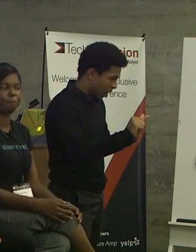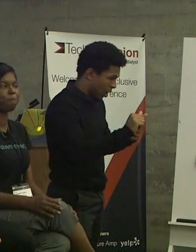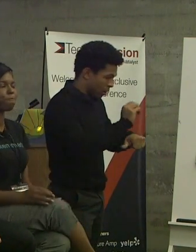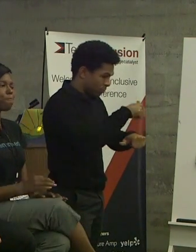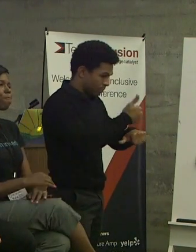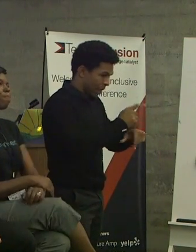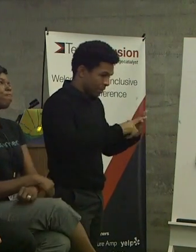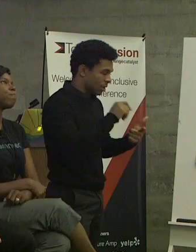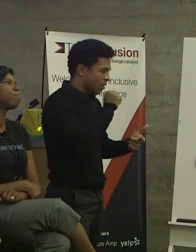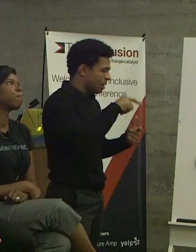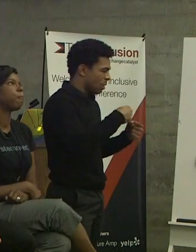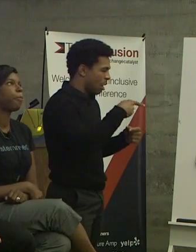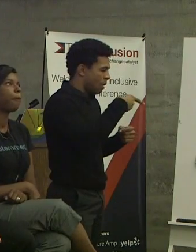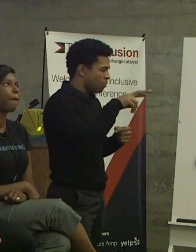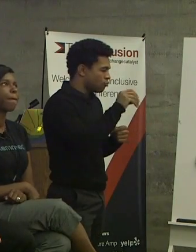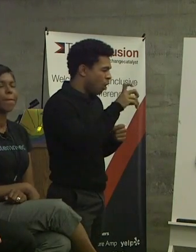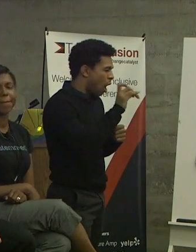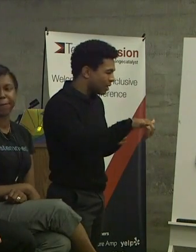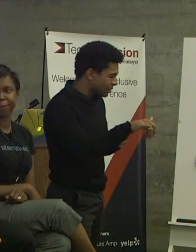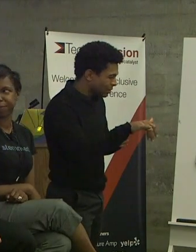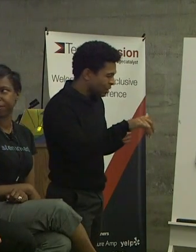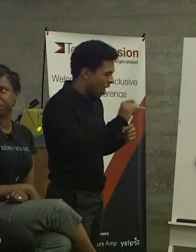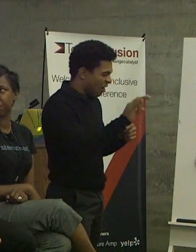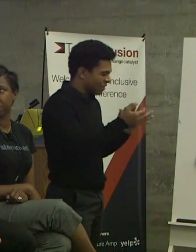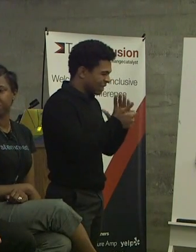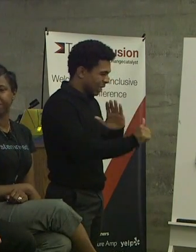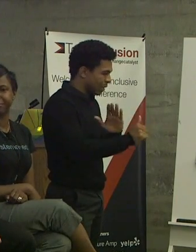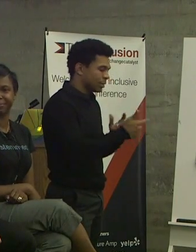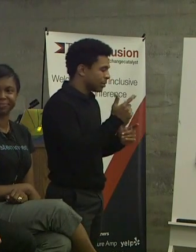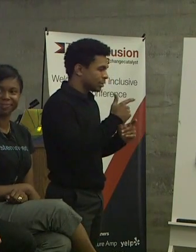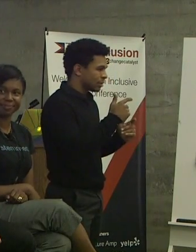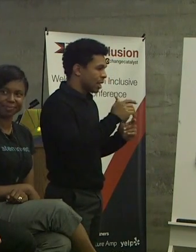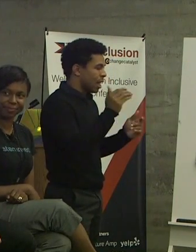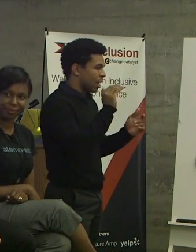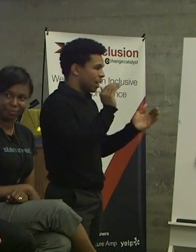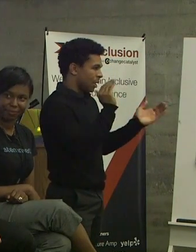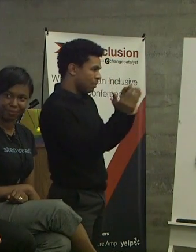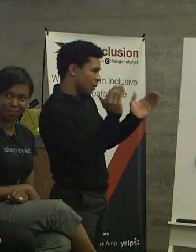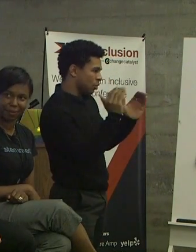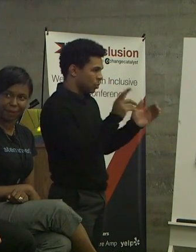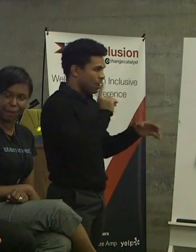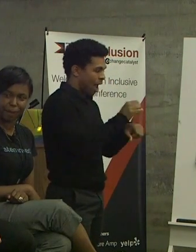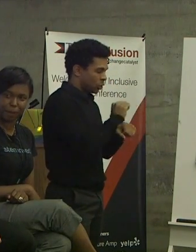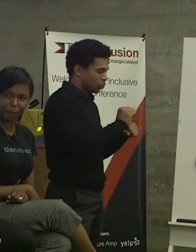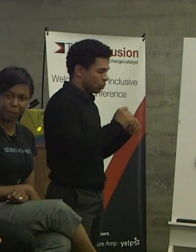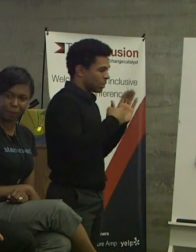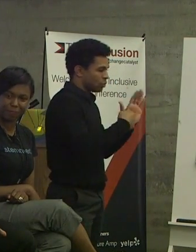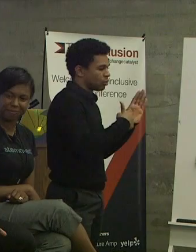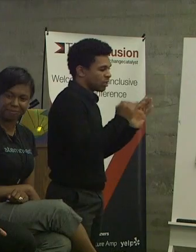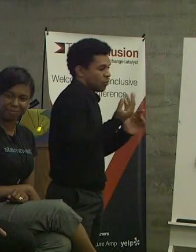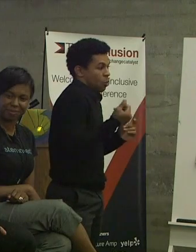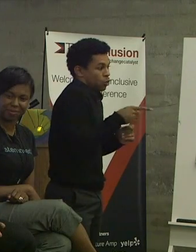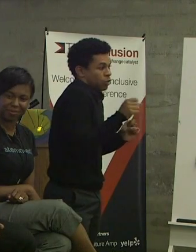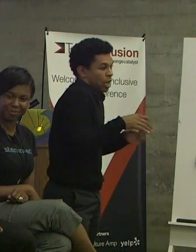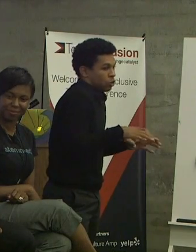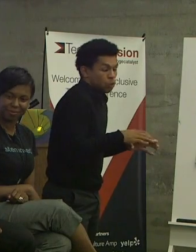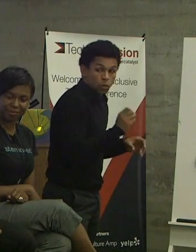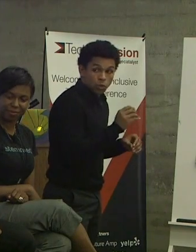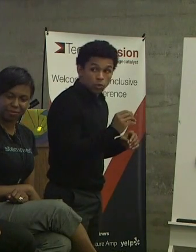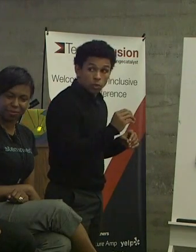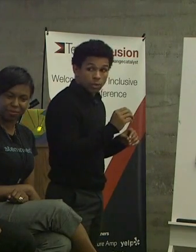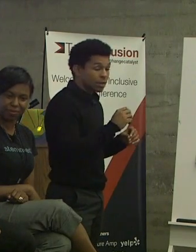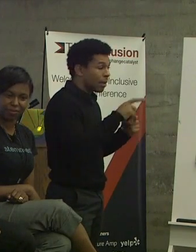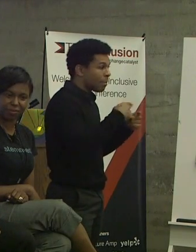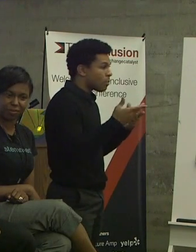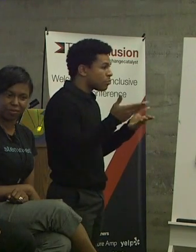skills, as opposed to an actual demonstration of what you can do and what you can deliver on the team. So it's about bringing true